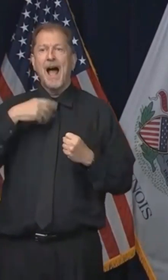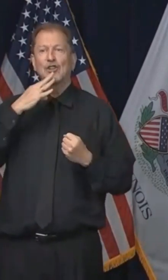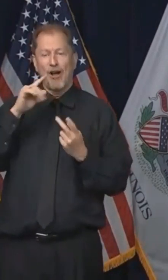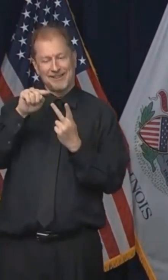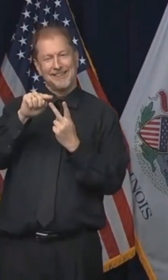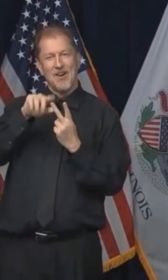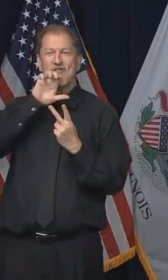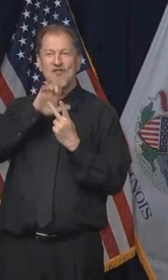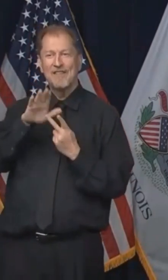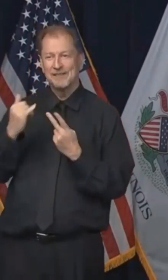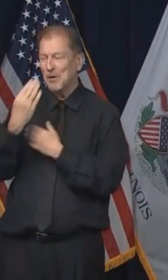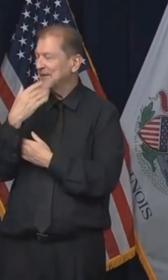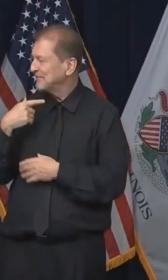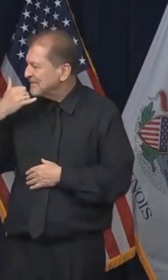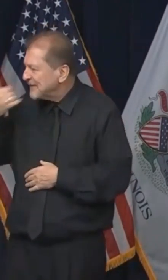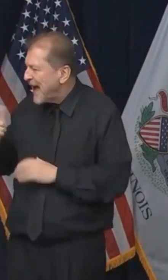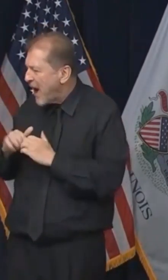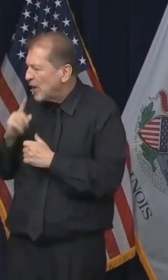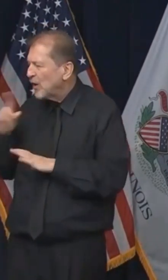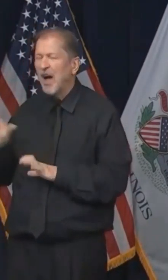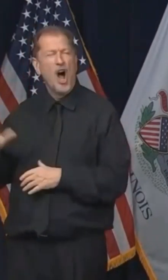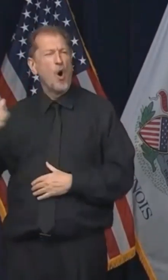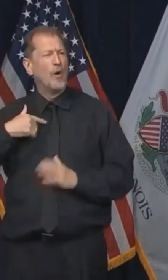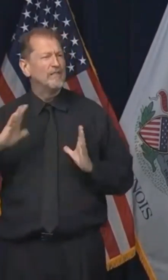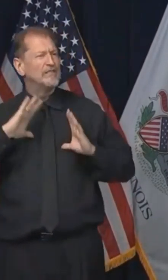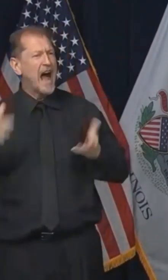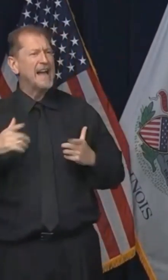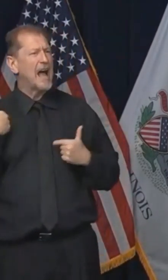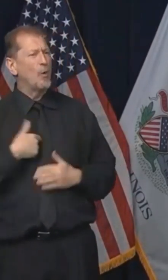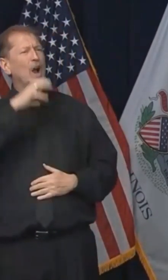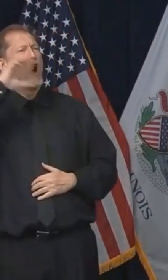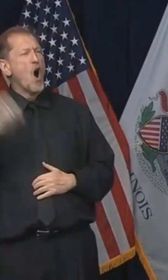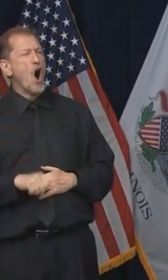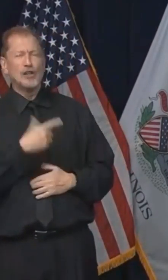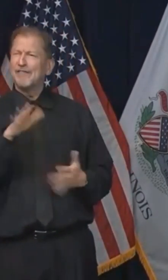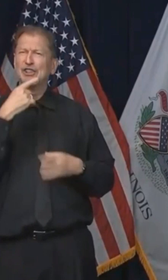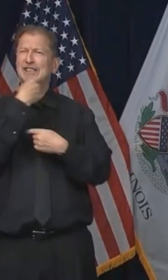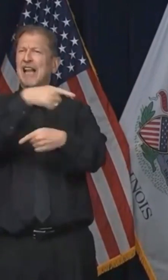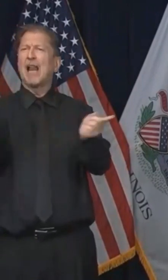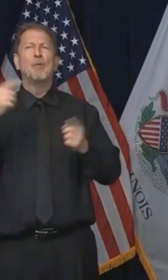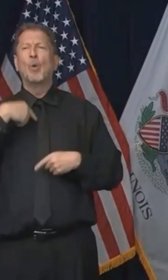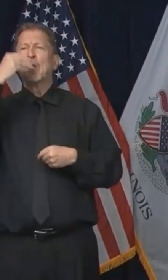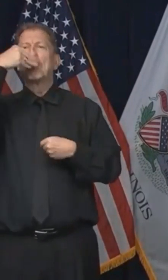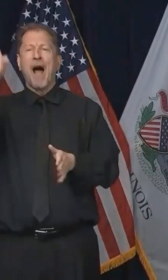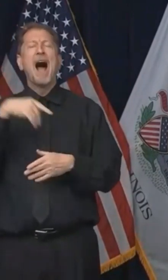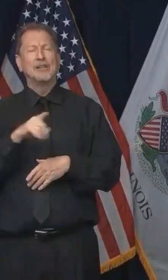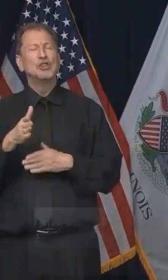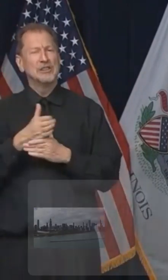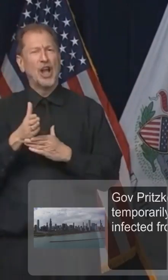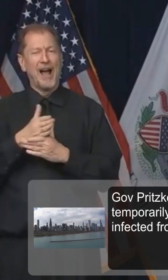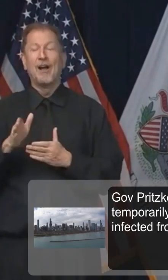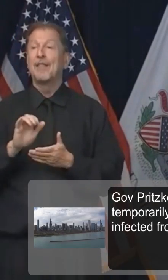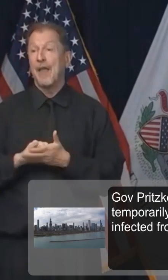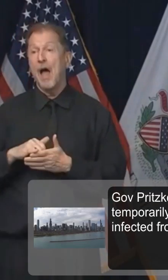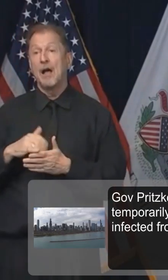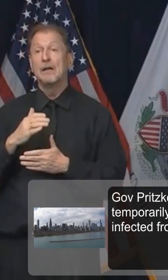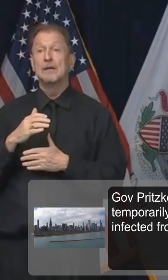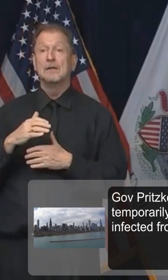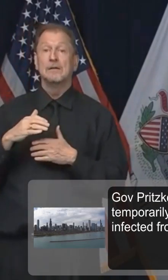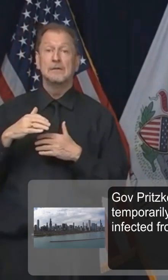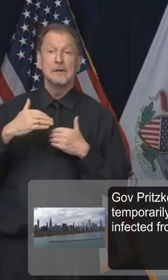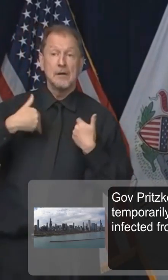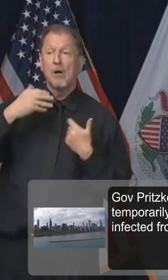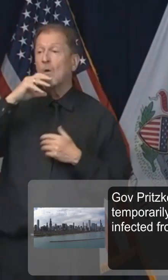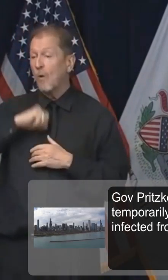yeah, we're doing great, and we're old. Yeah, you can share that. And so that was really why I wanted to put that out there, because it is